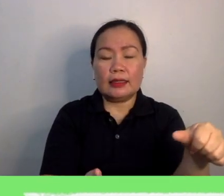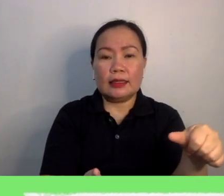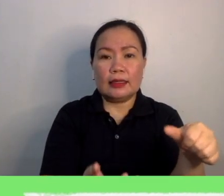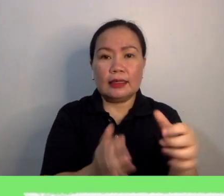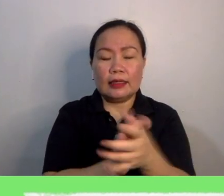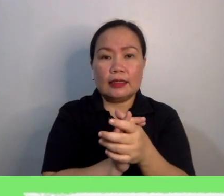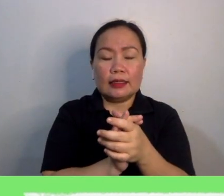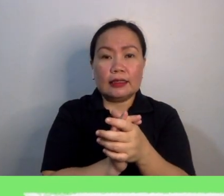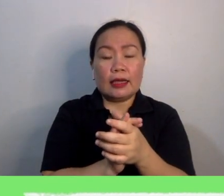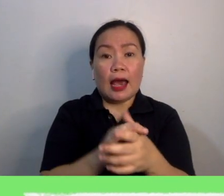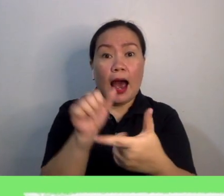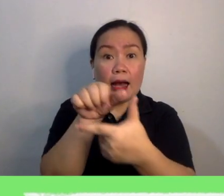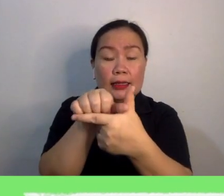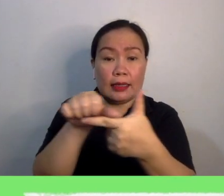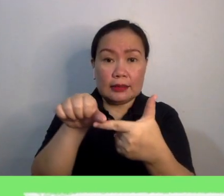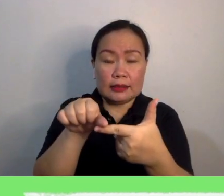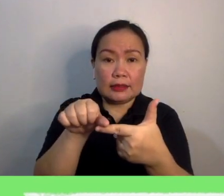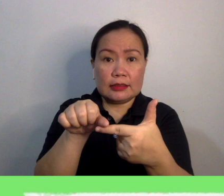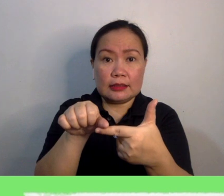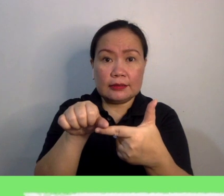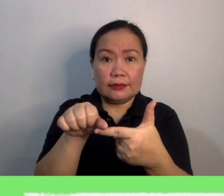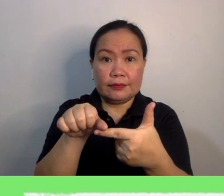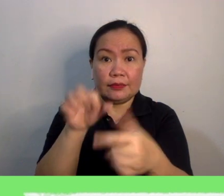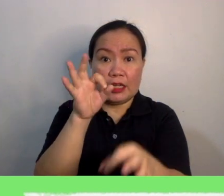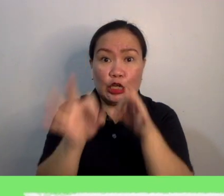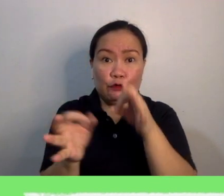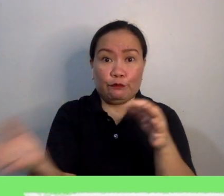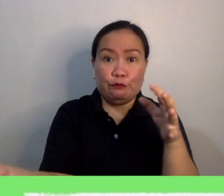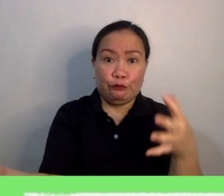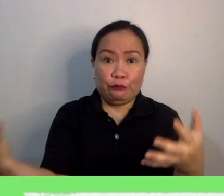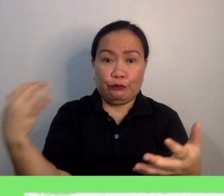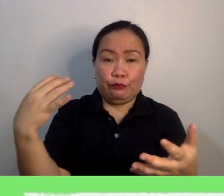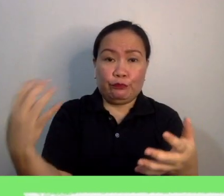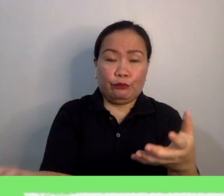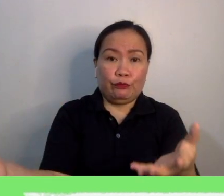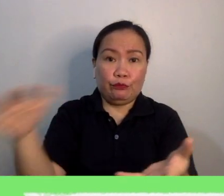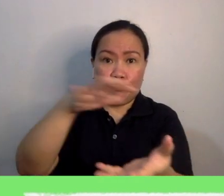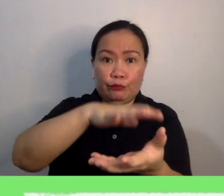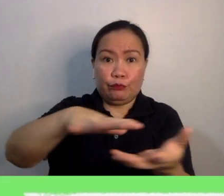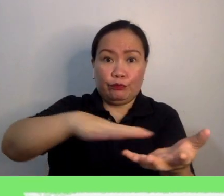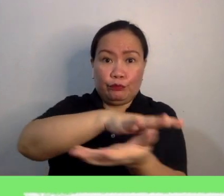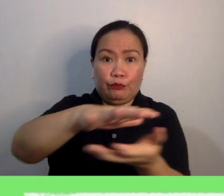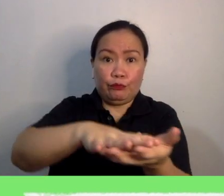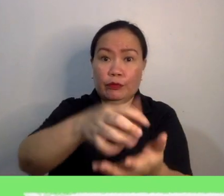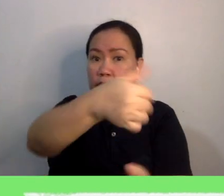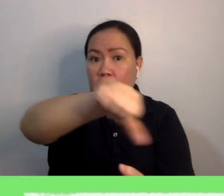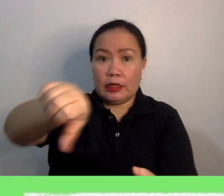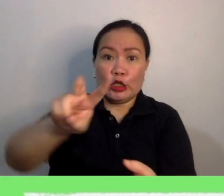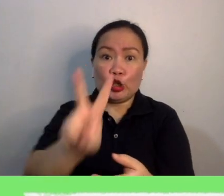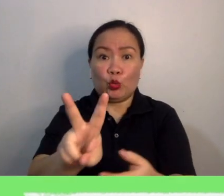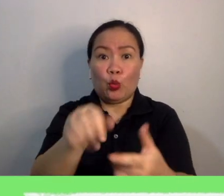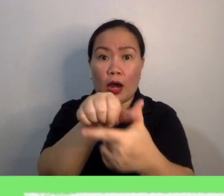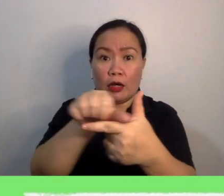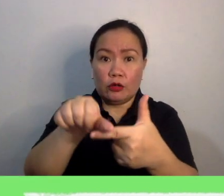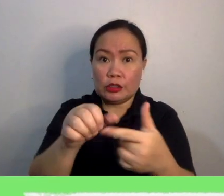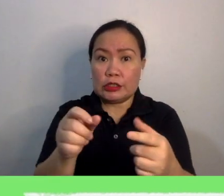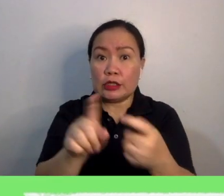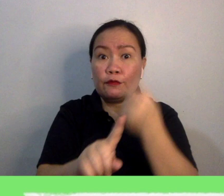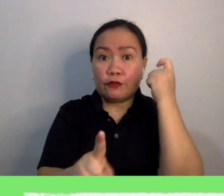sa mga angles na to, so if you will be combining any two angles from this set of angles,